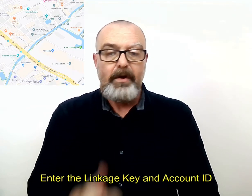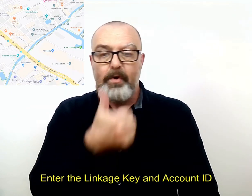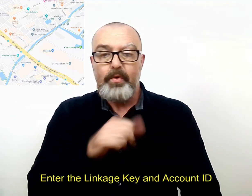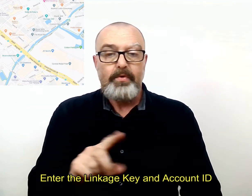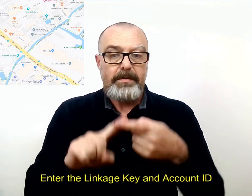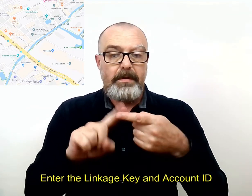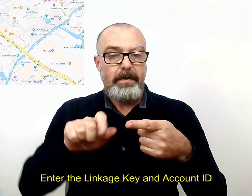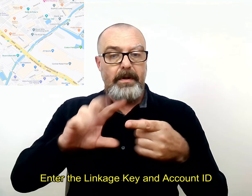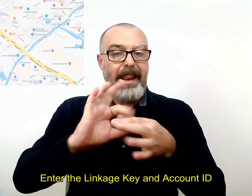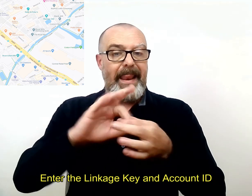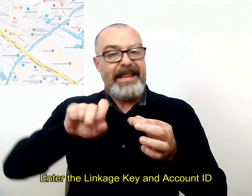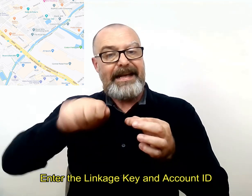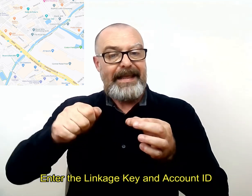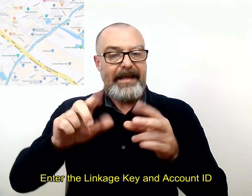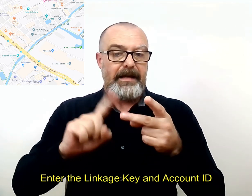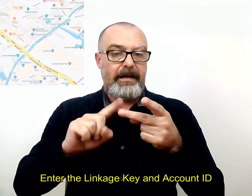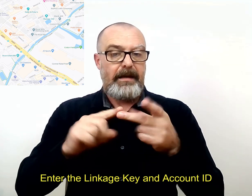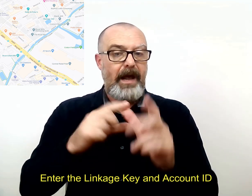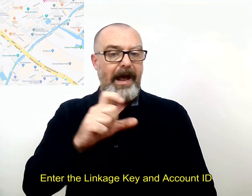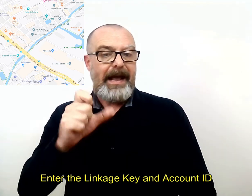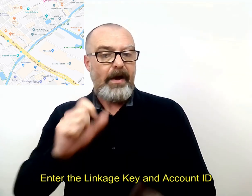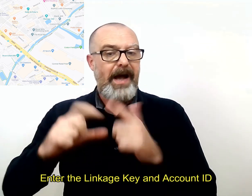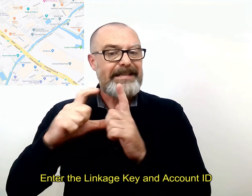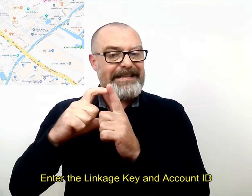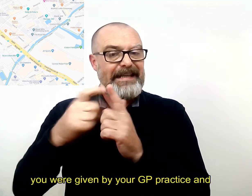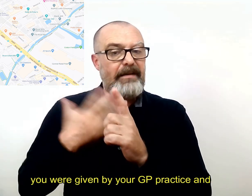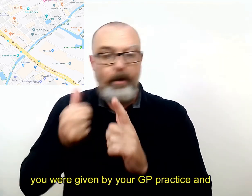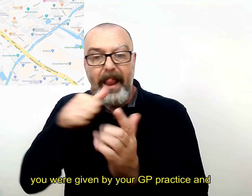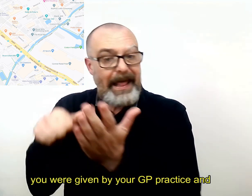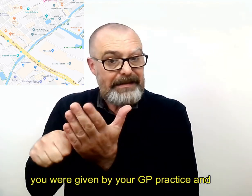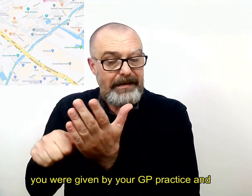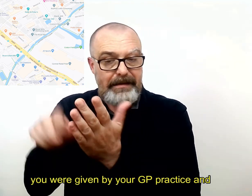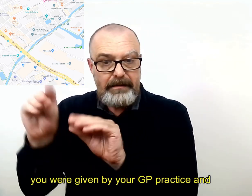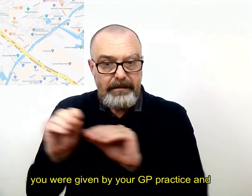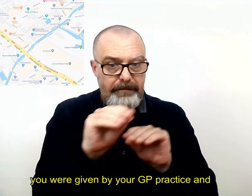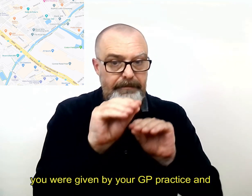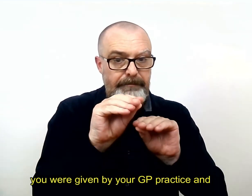Enter the linkage key and account ID you were given by your GP practice, then click Confirm.